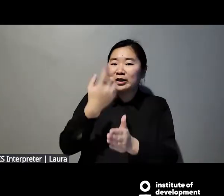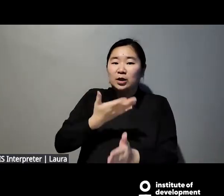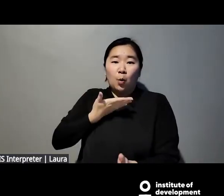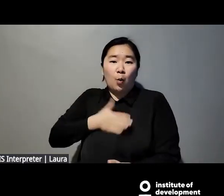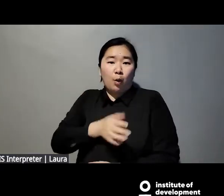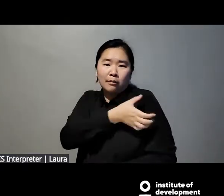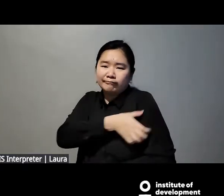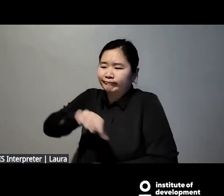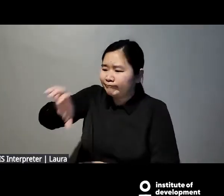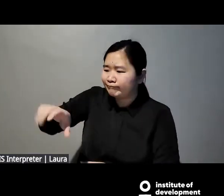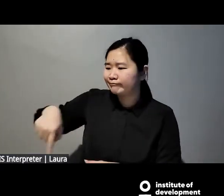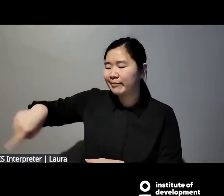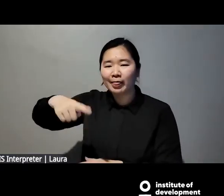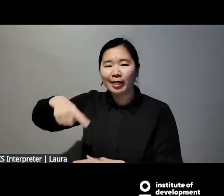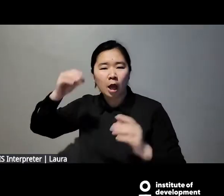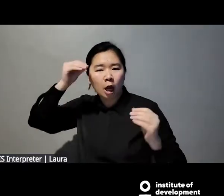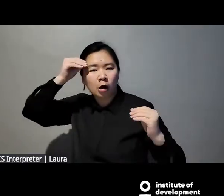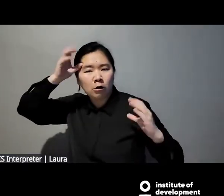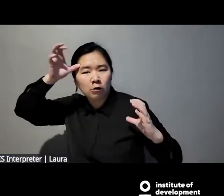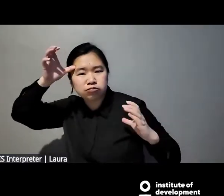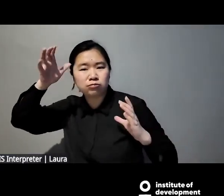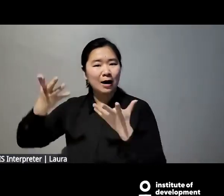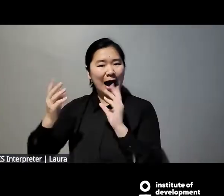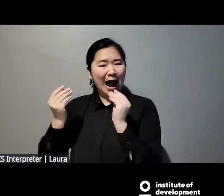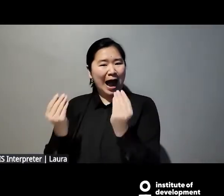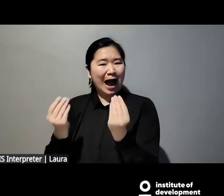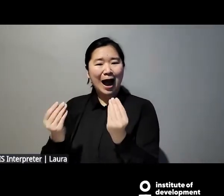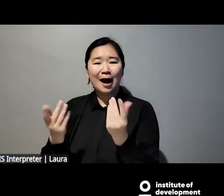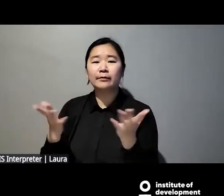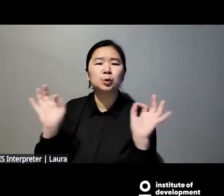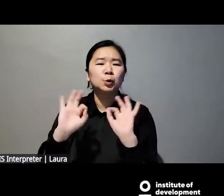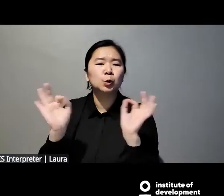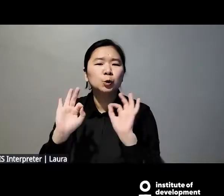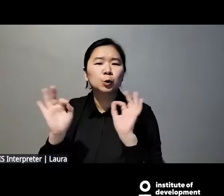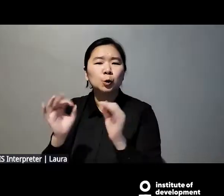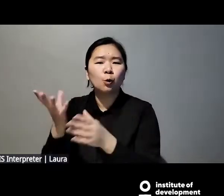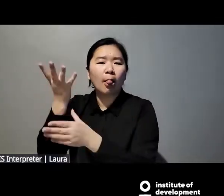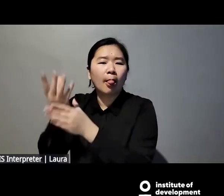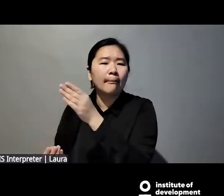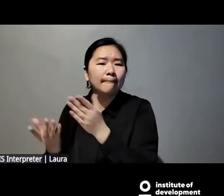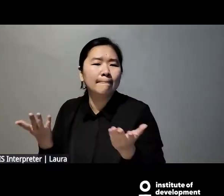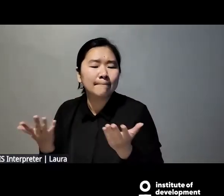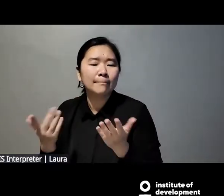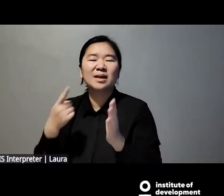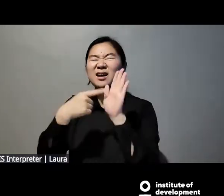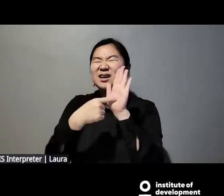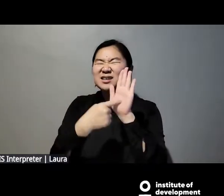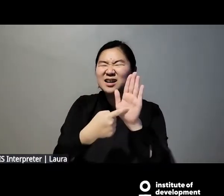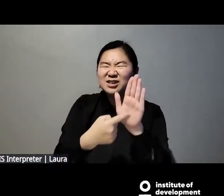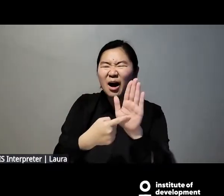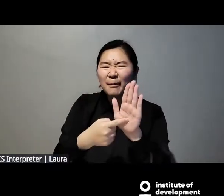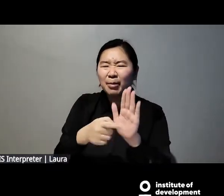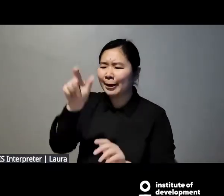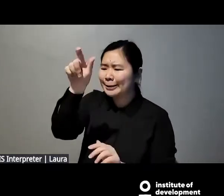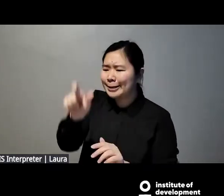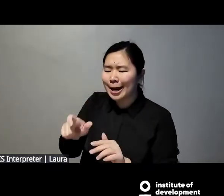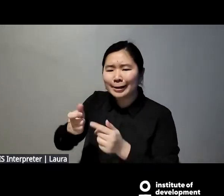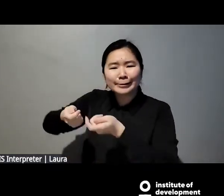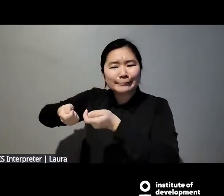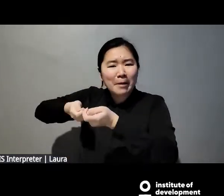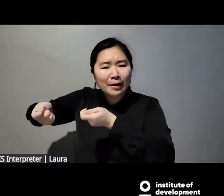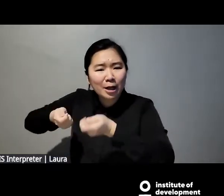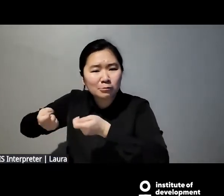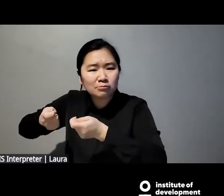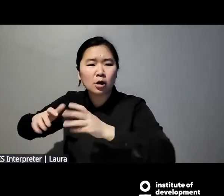that OPDs receive kind of the comprehensive capacity strengthening activities that